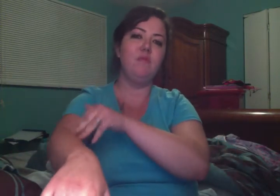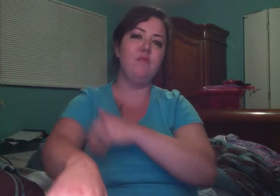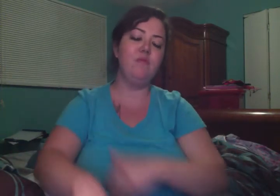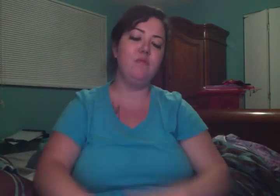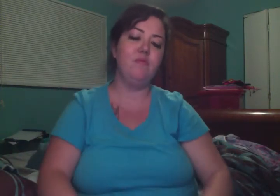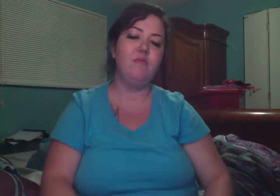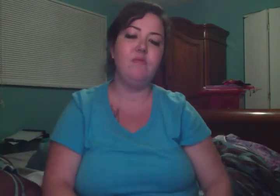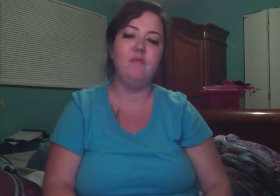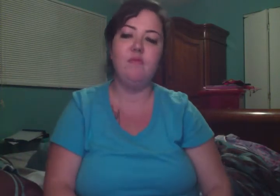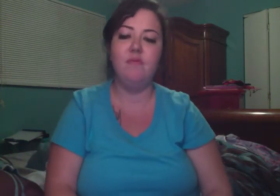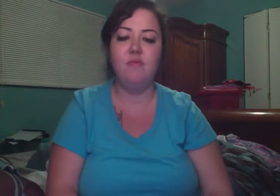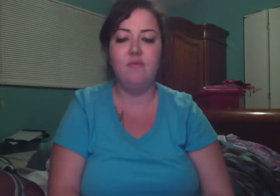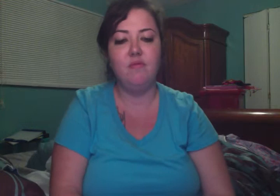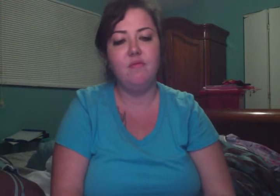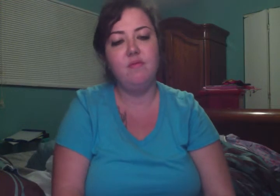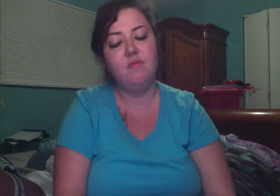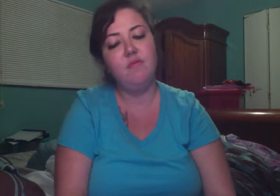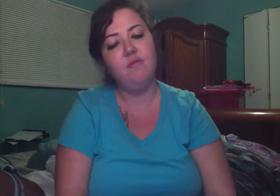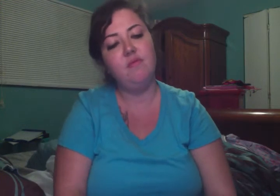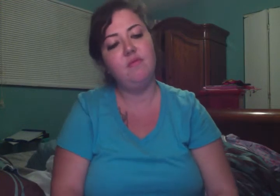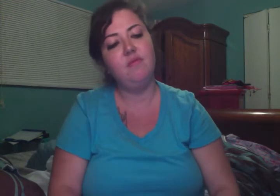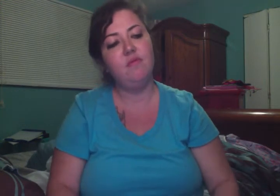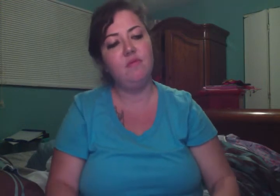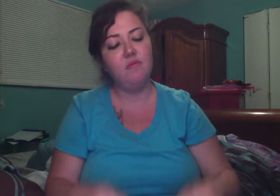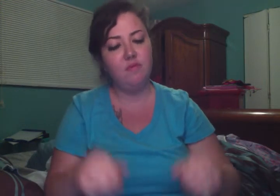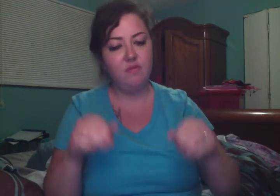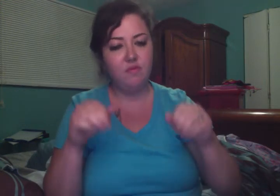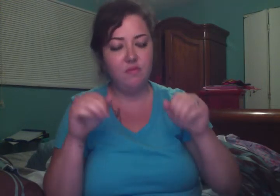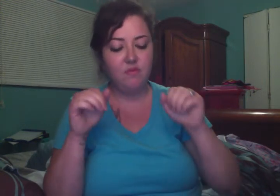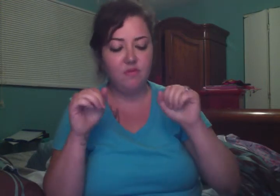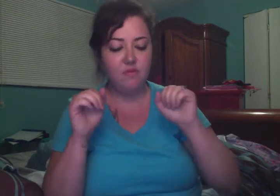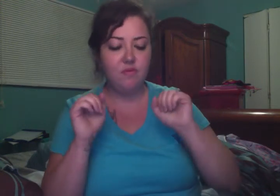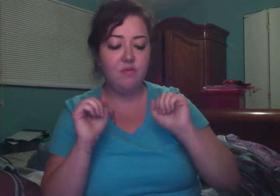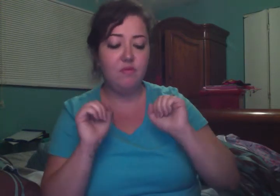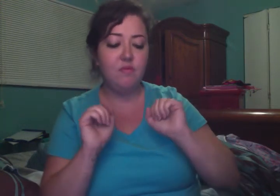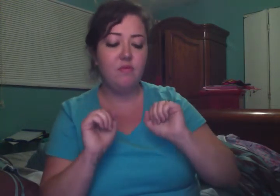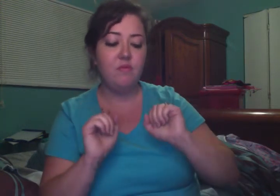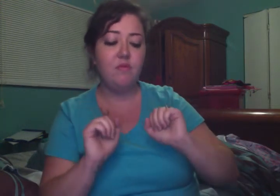Oh yeah. Slow motion.